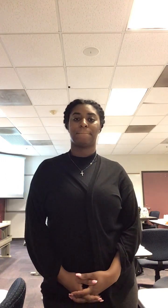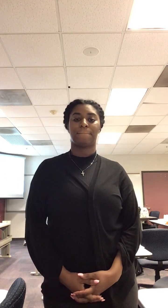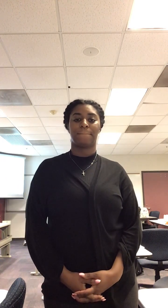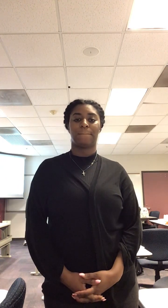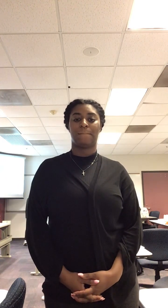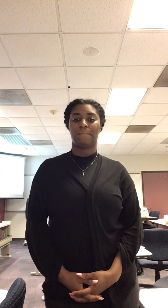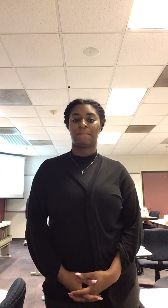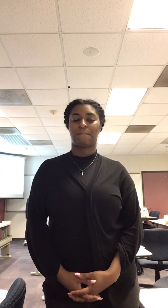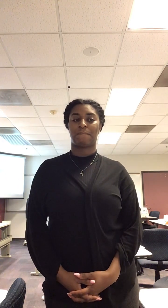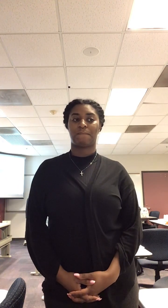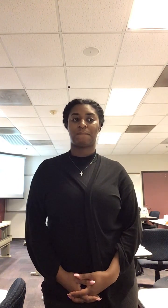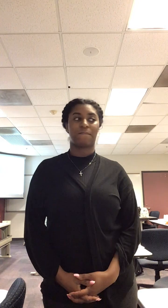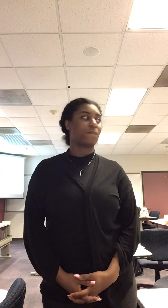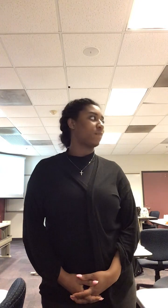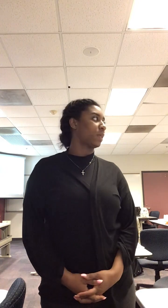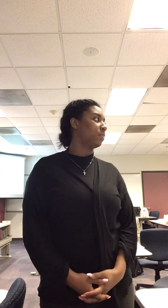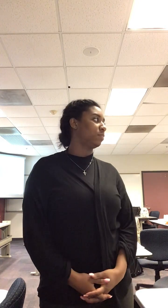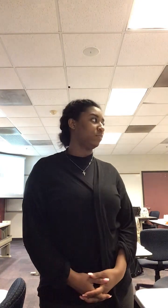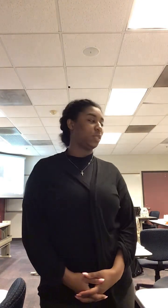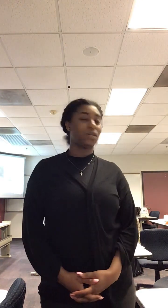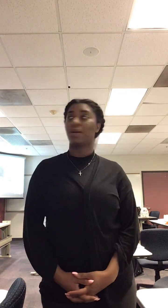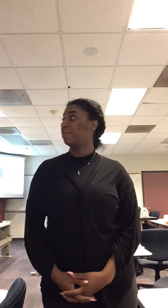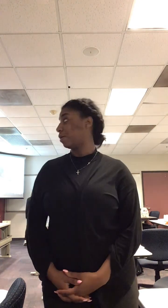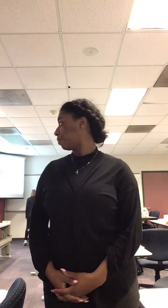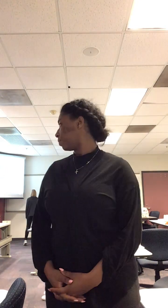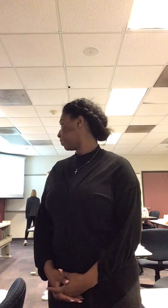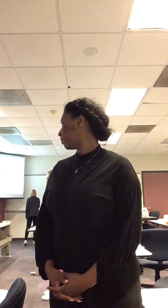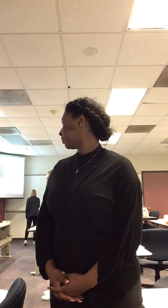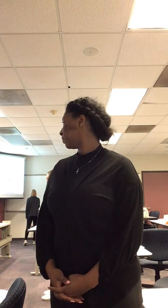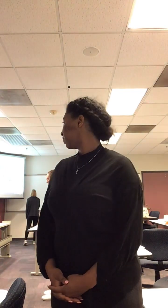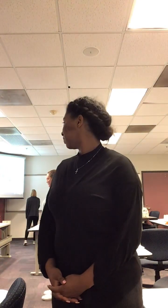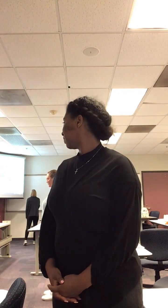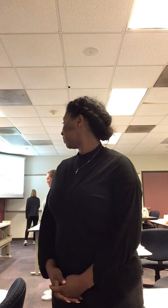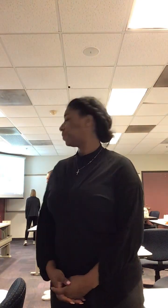Go ahead, start your cameras. We started, Pam.